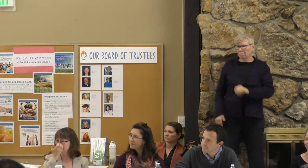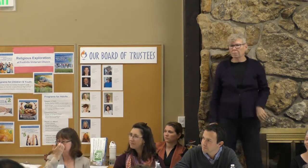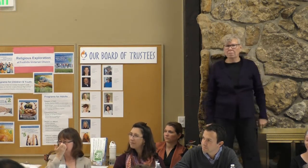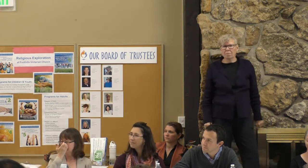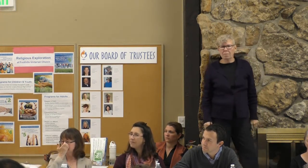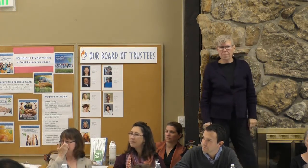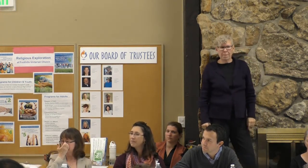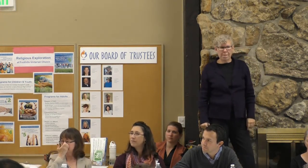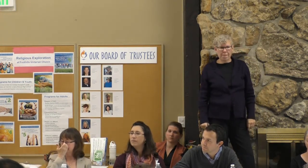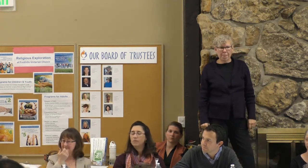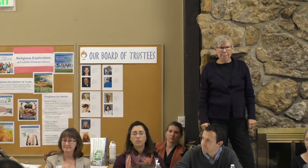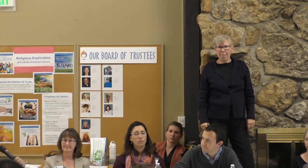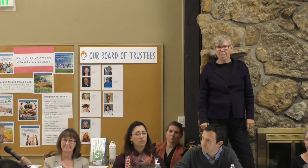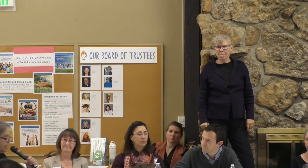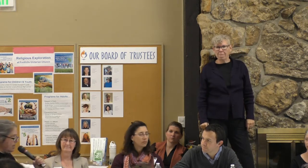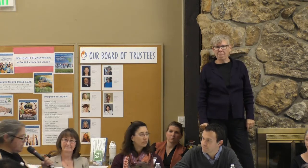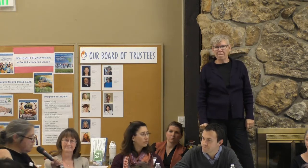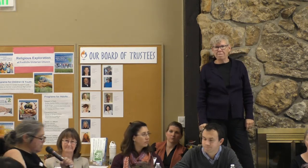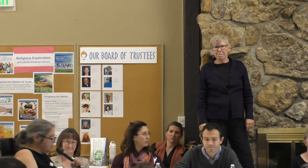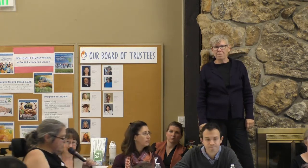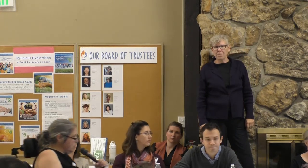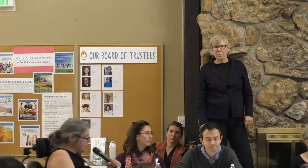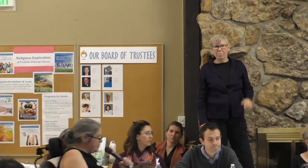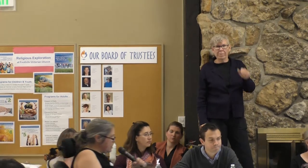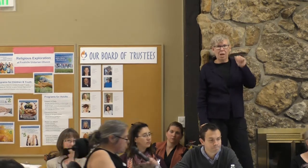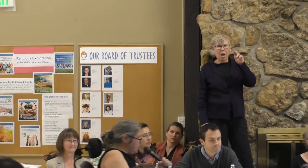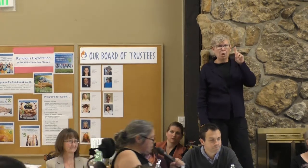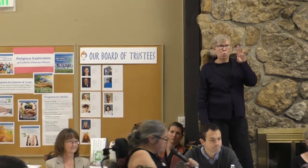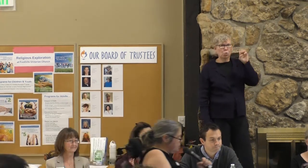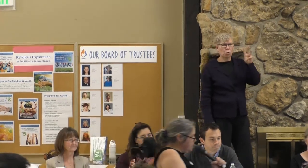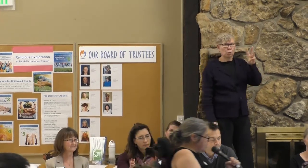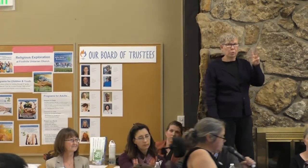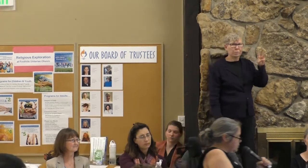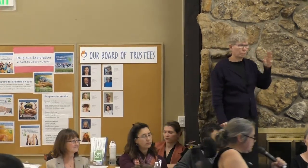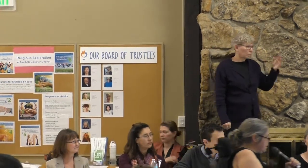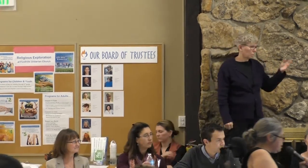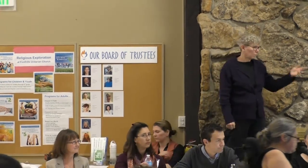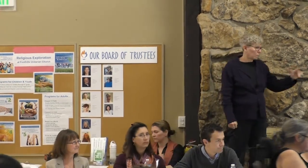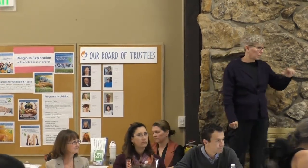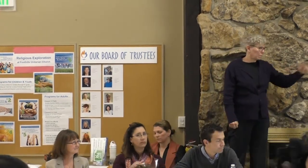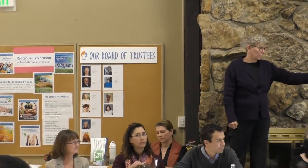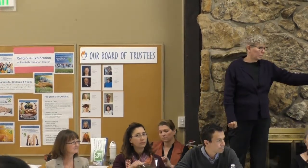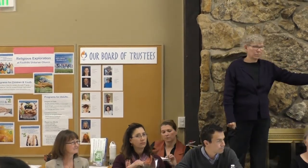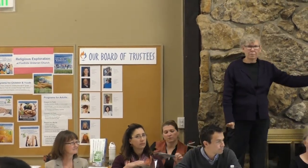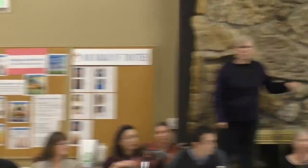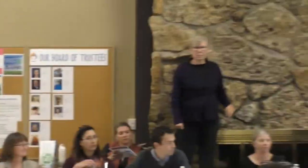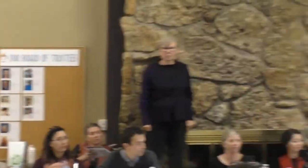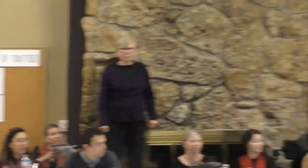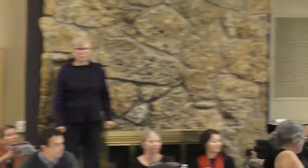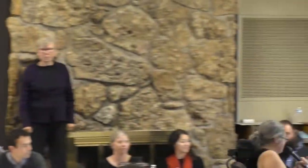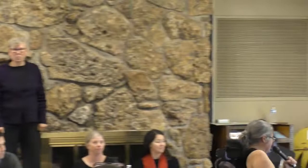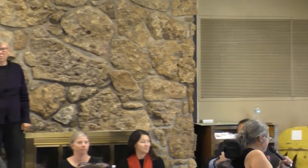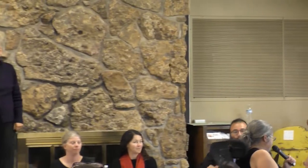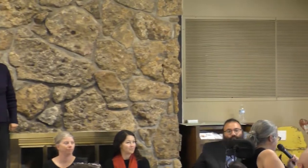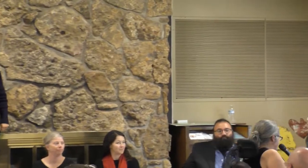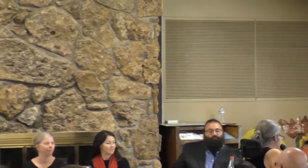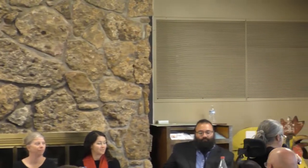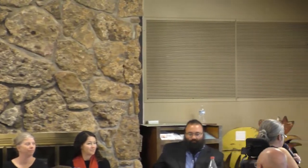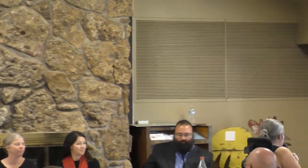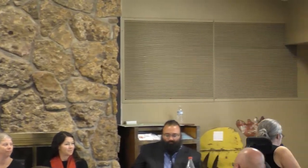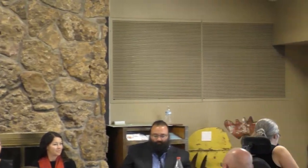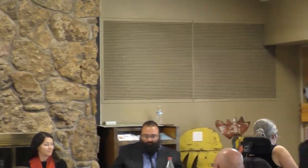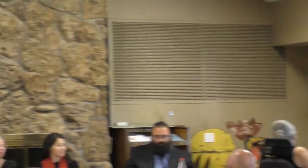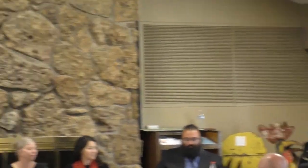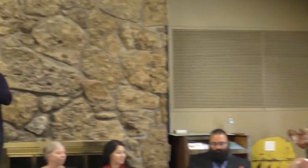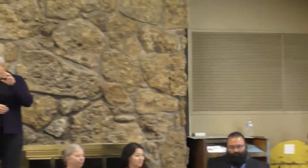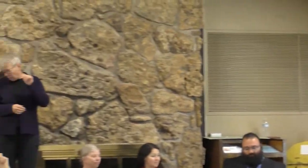Thanks. Andrew, I'm going to come back to you, and I'd like you to talk about I'd like you to address two things. One is, what is best practice?